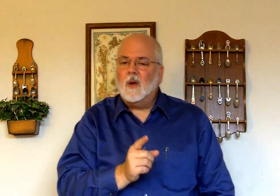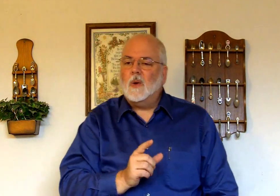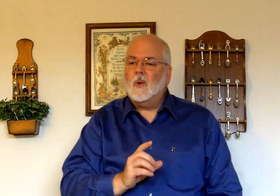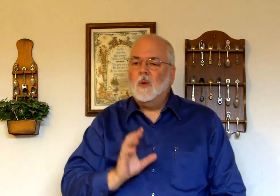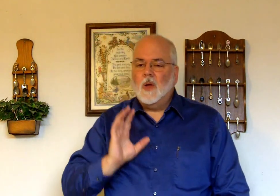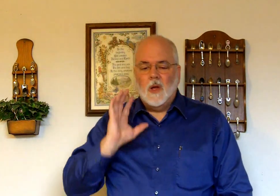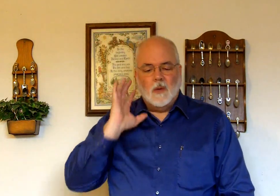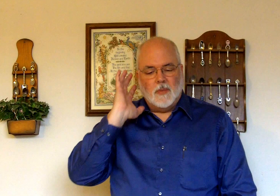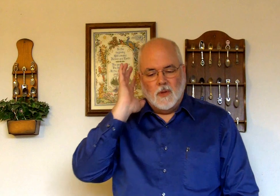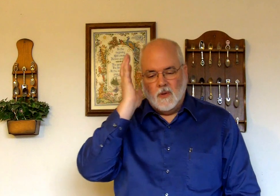how